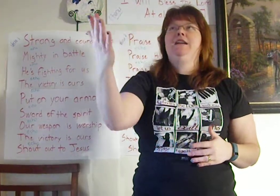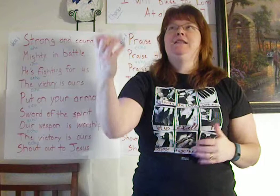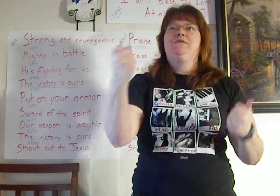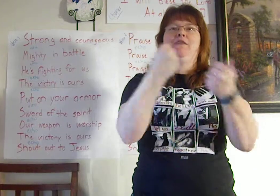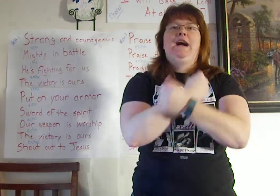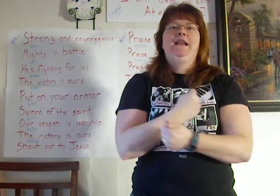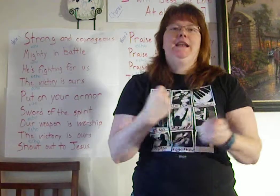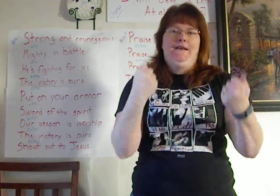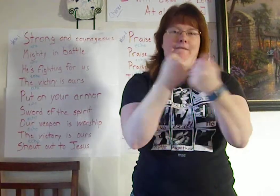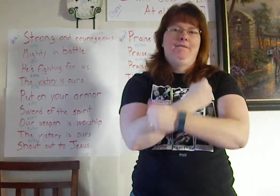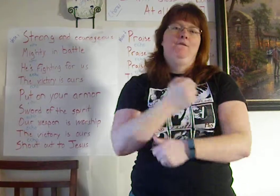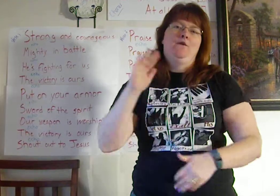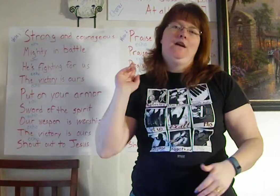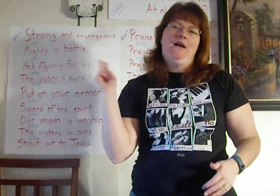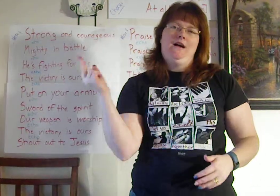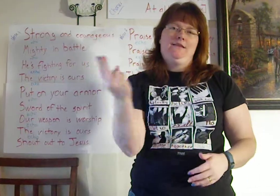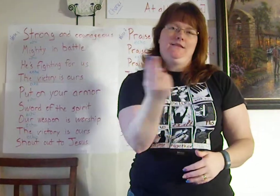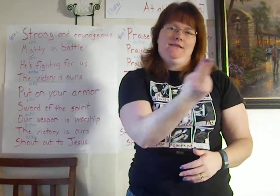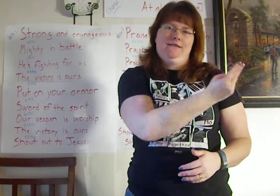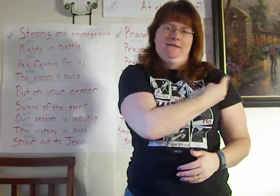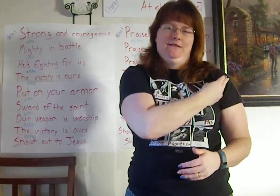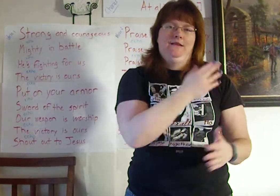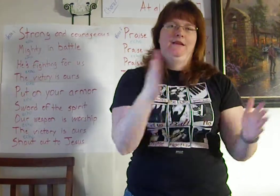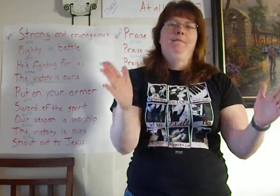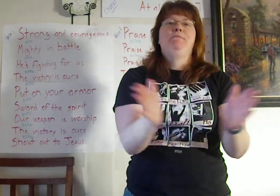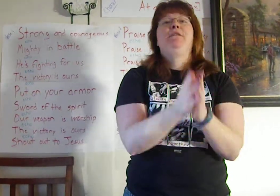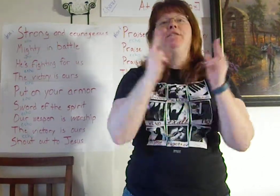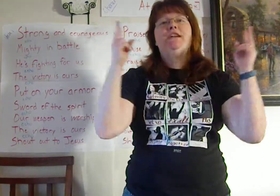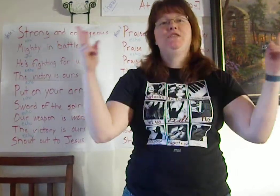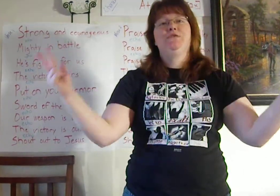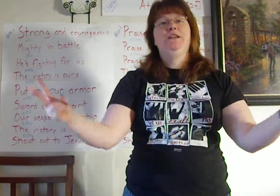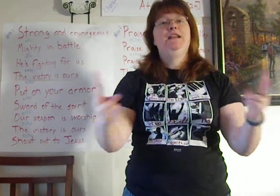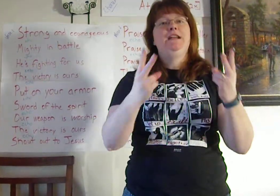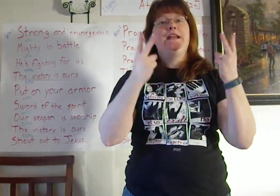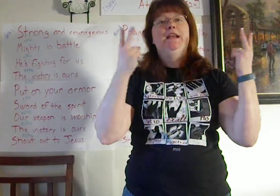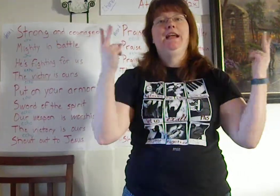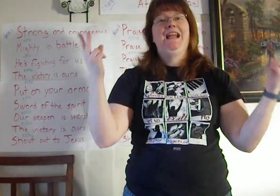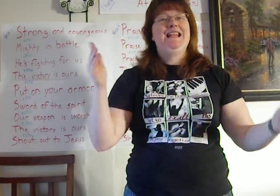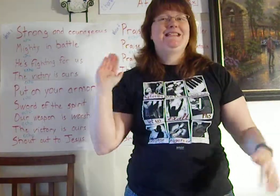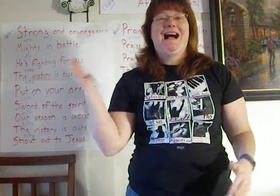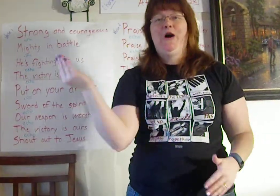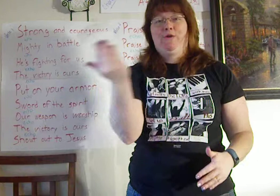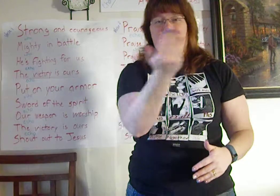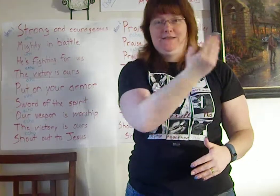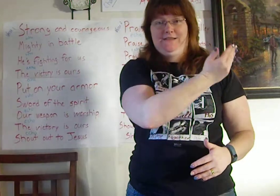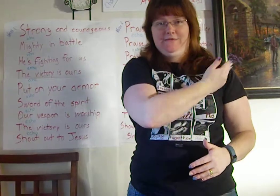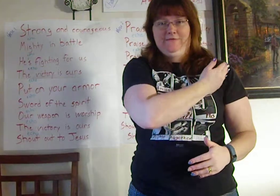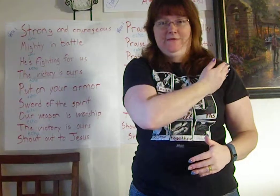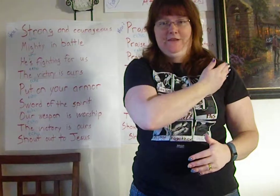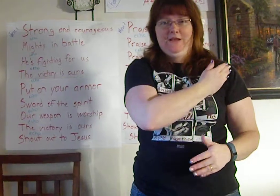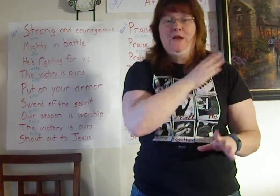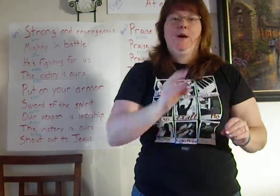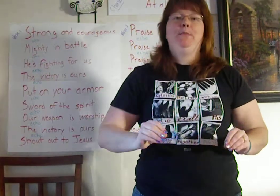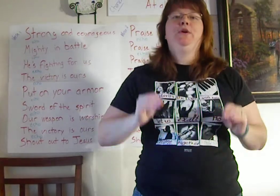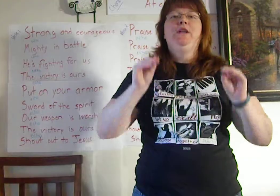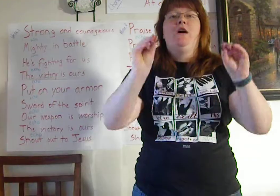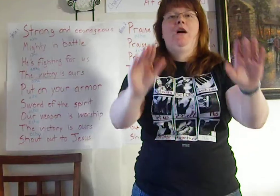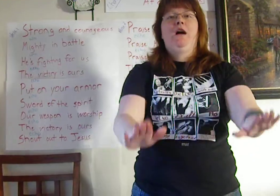he's fighting for us. The victory is ours. Put